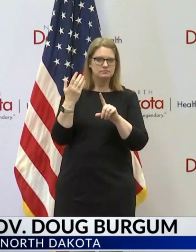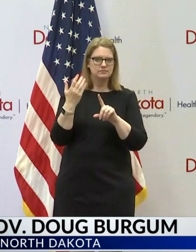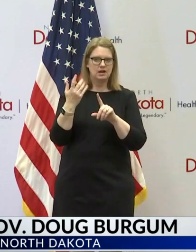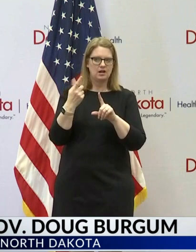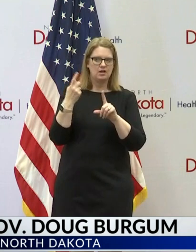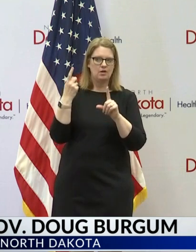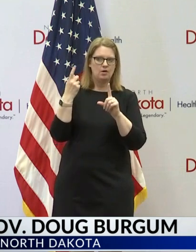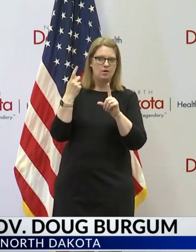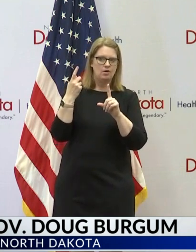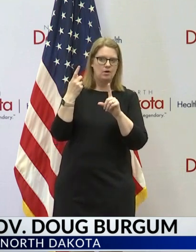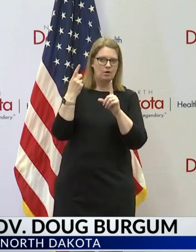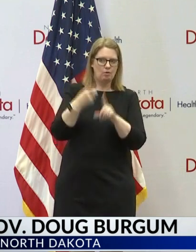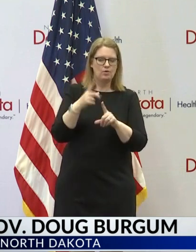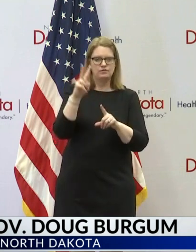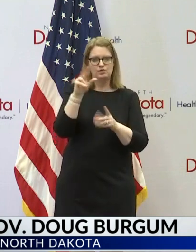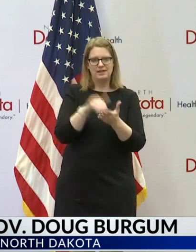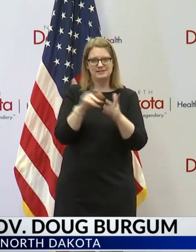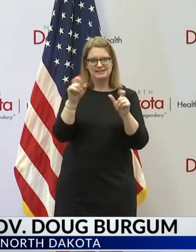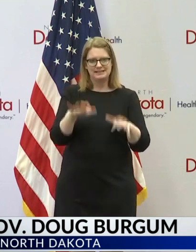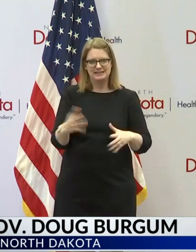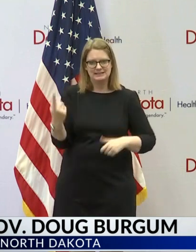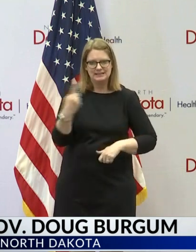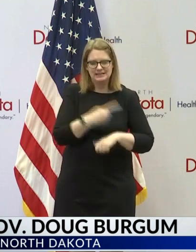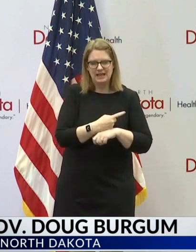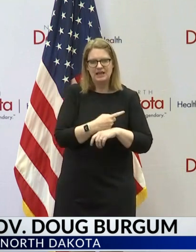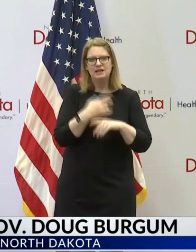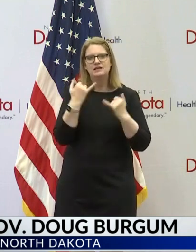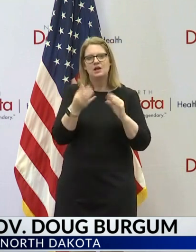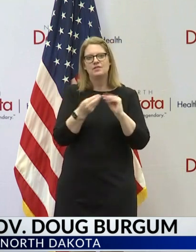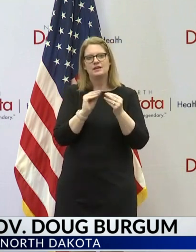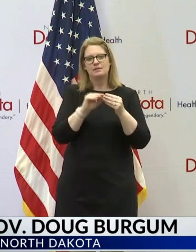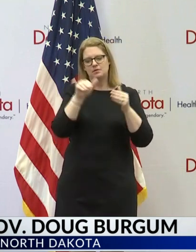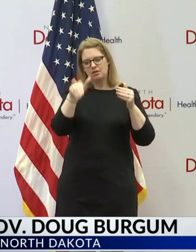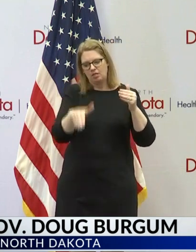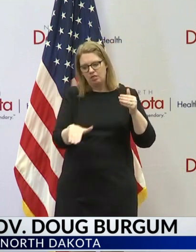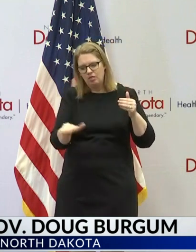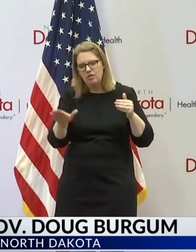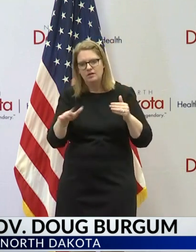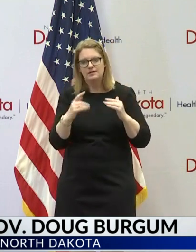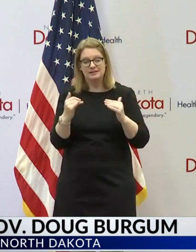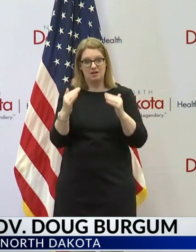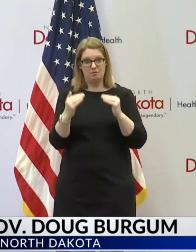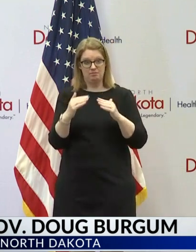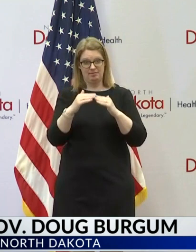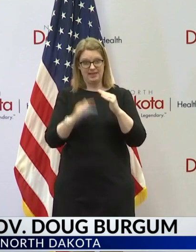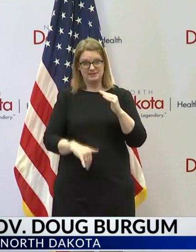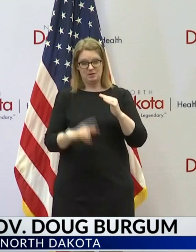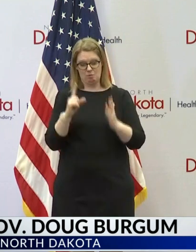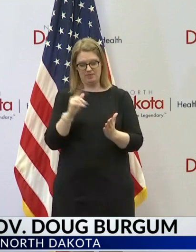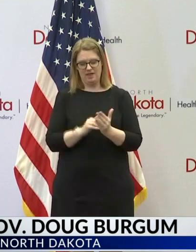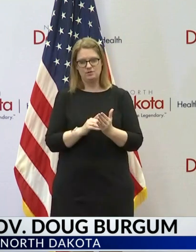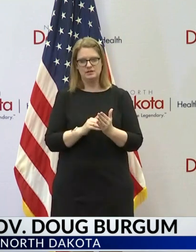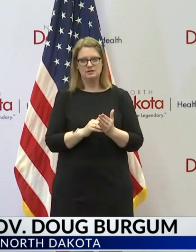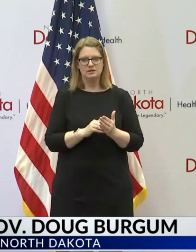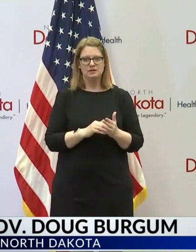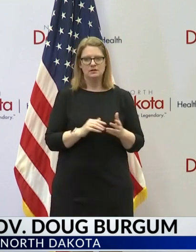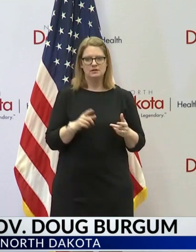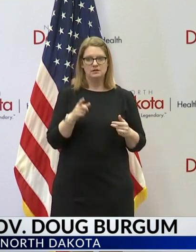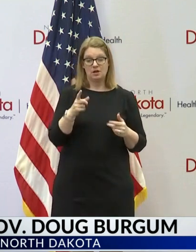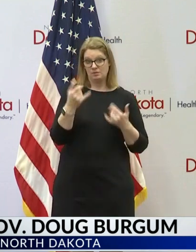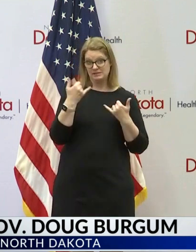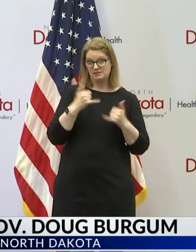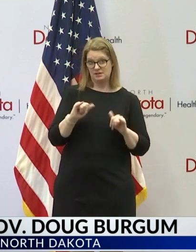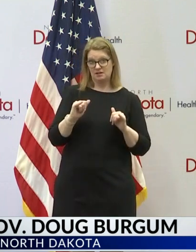2,000 tests a day. Now we've kind of dipped in the numbers, and earlier this week we even went below 1,000. Are we still